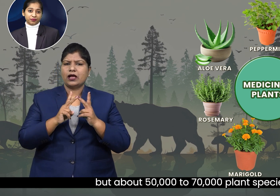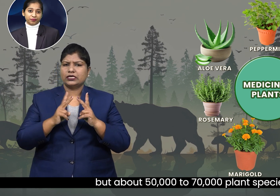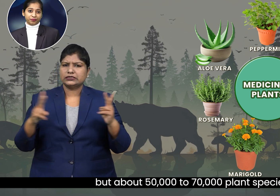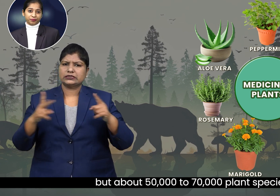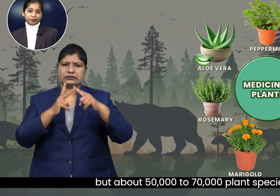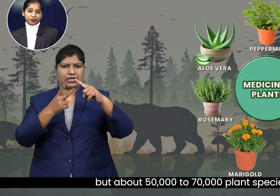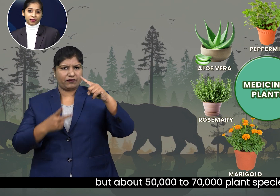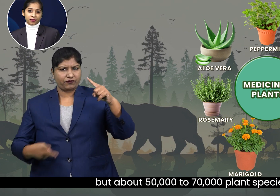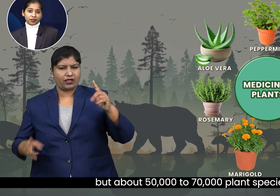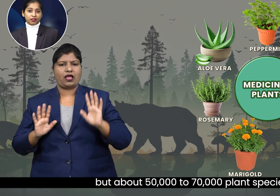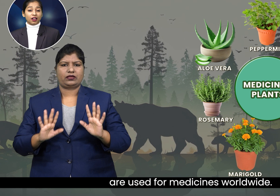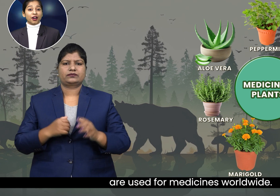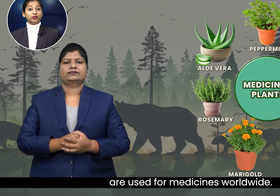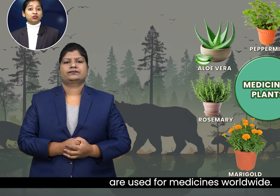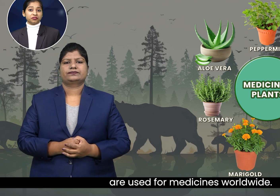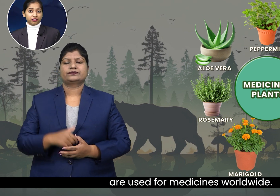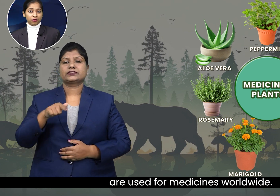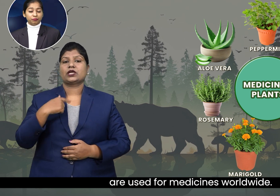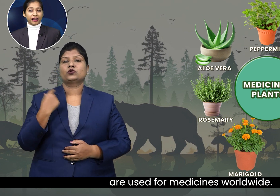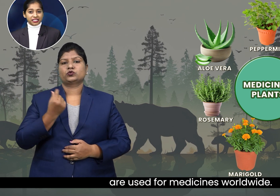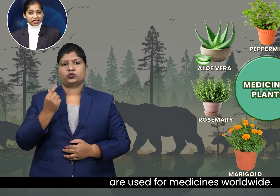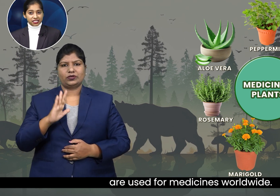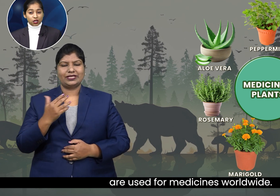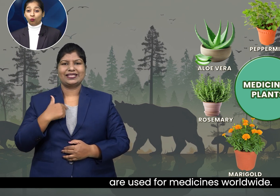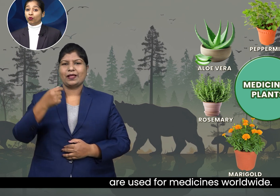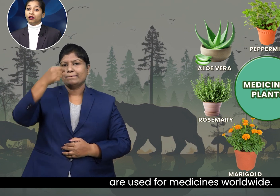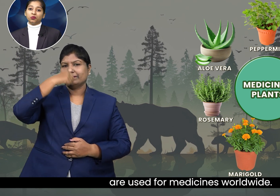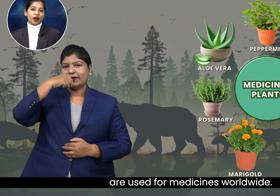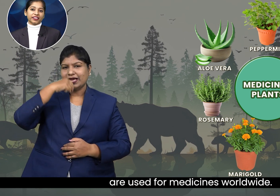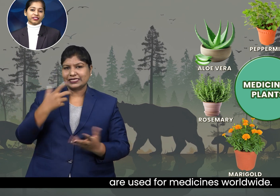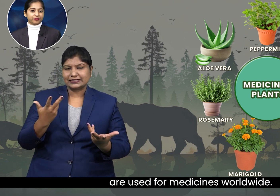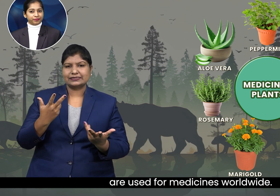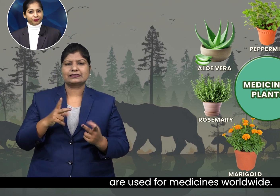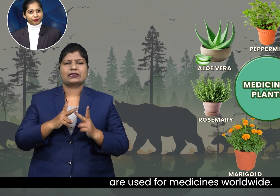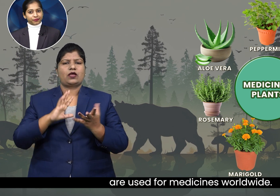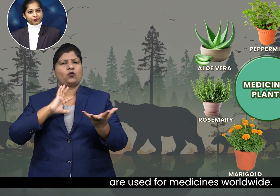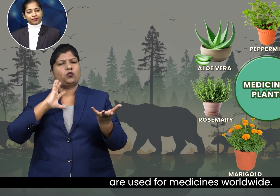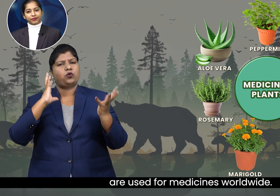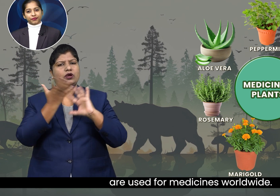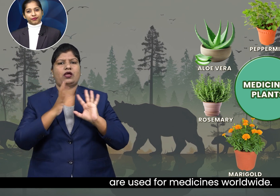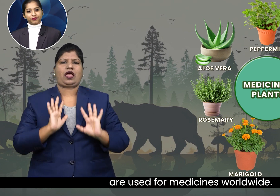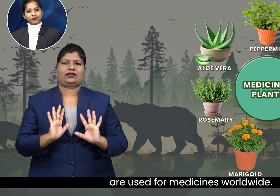species are used for medicines worldwide.